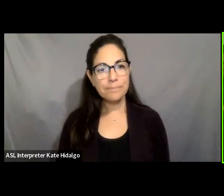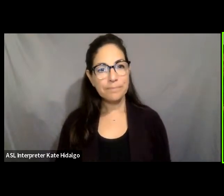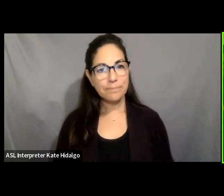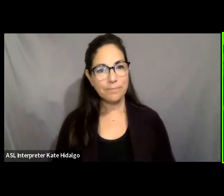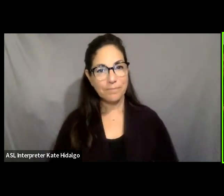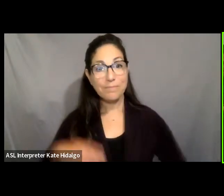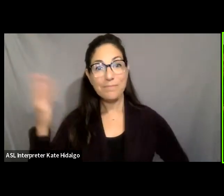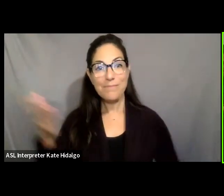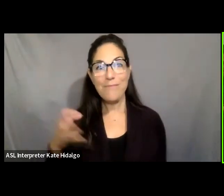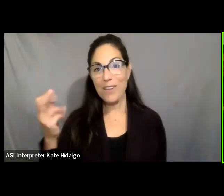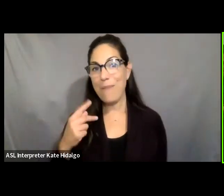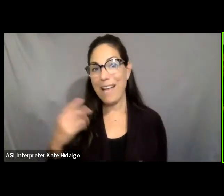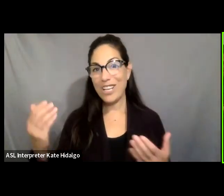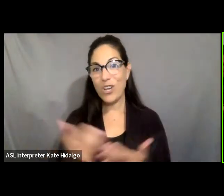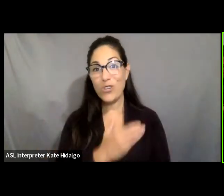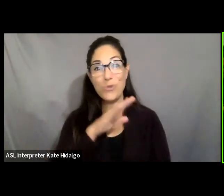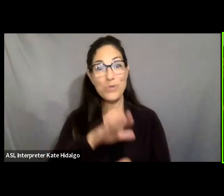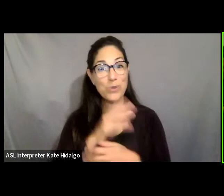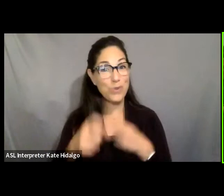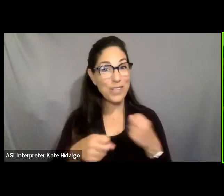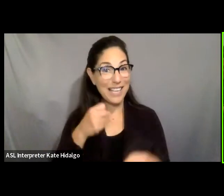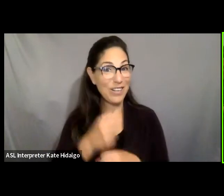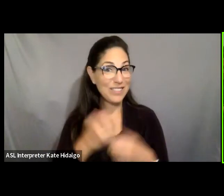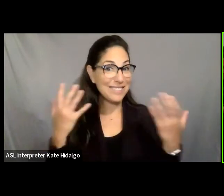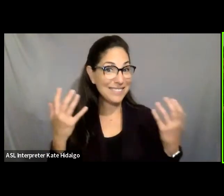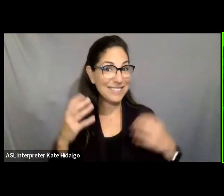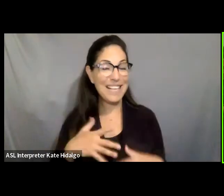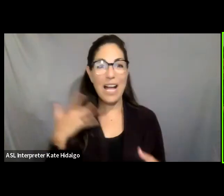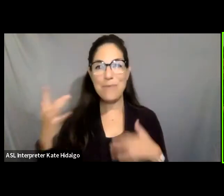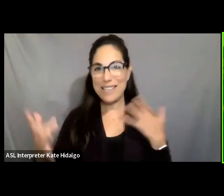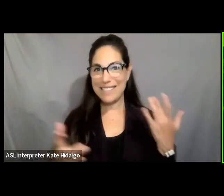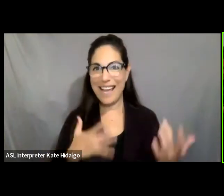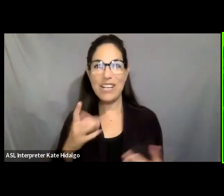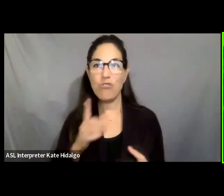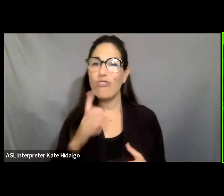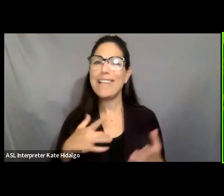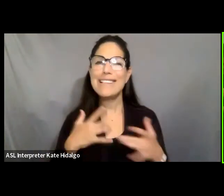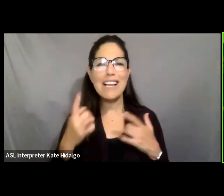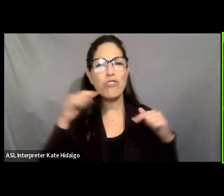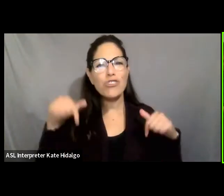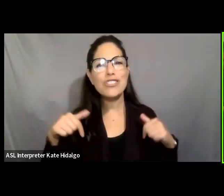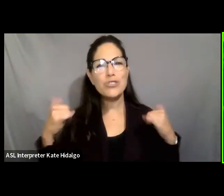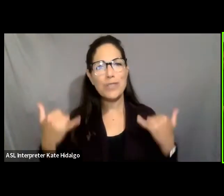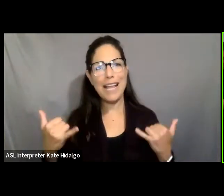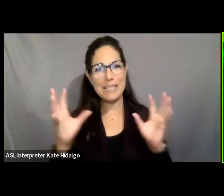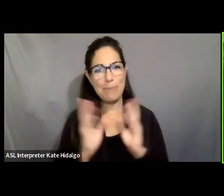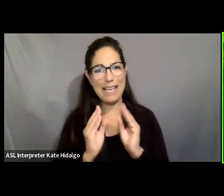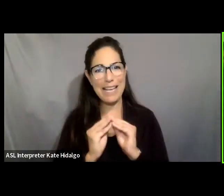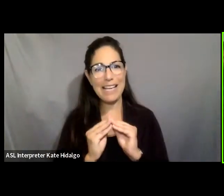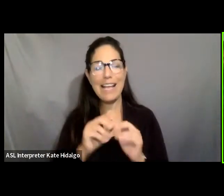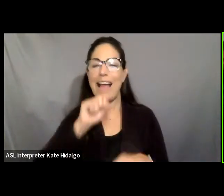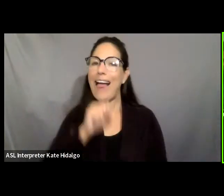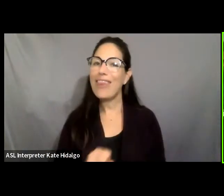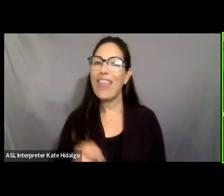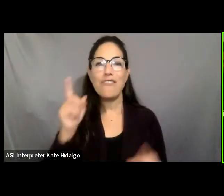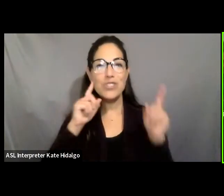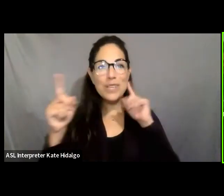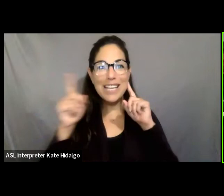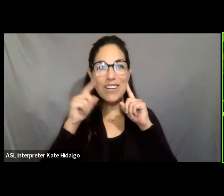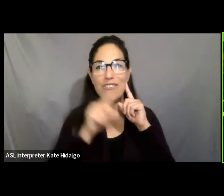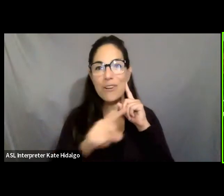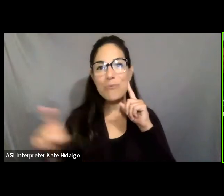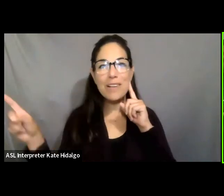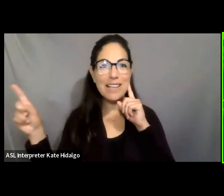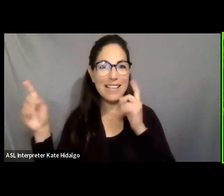Welcome back to a new school year. I'm so excited, and I'm really excited for today's meeting because I love to hear from